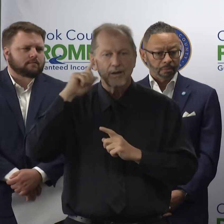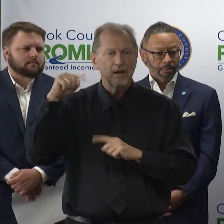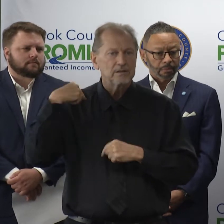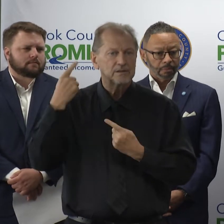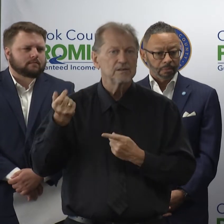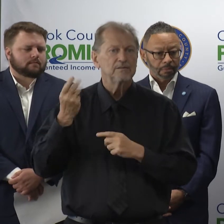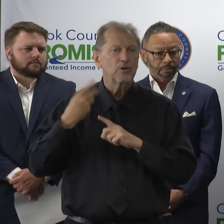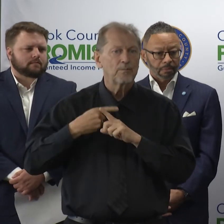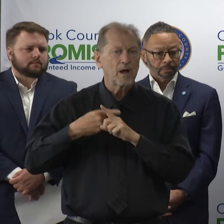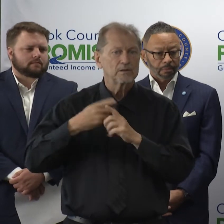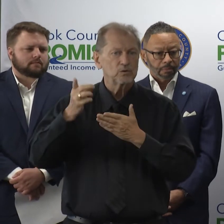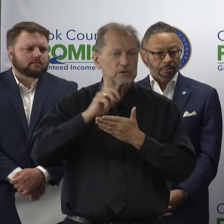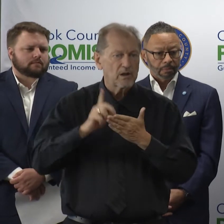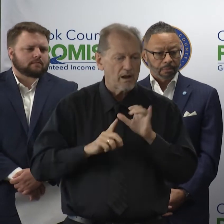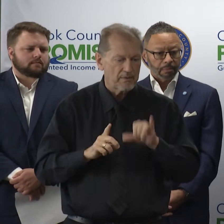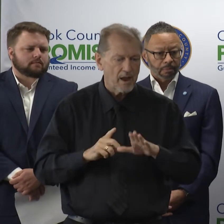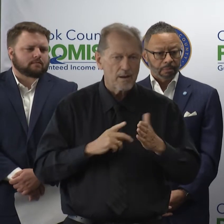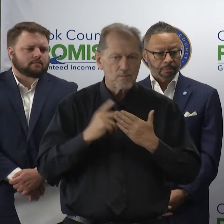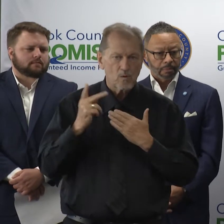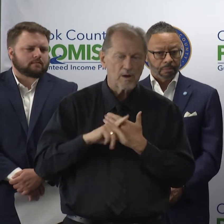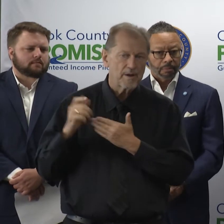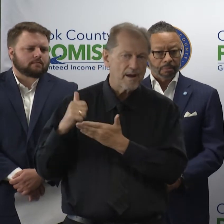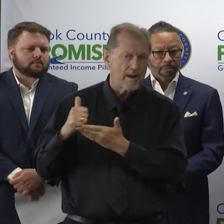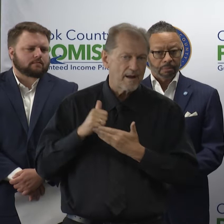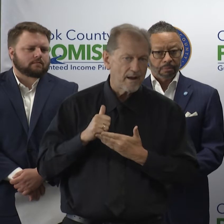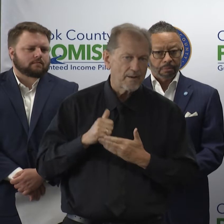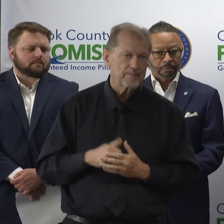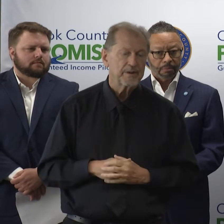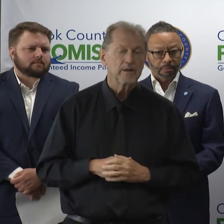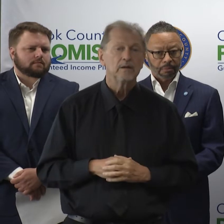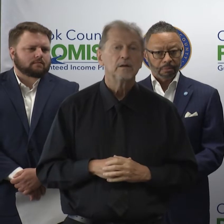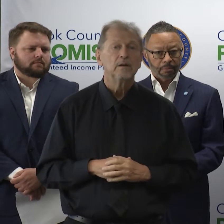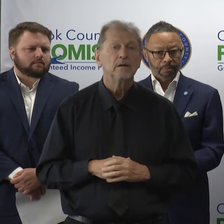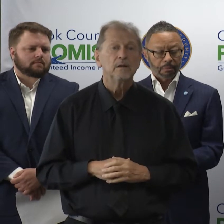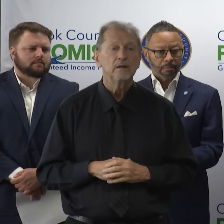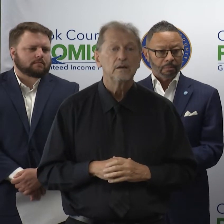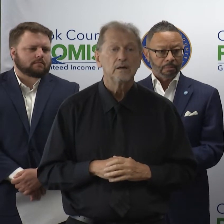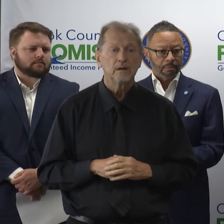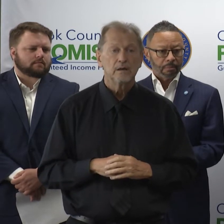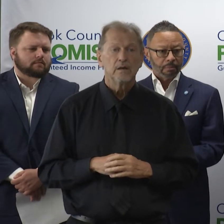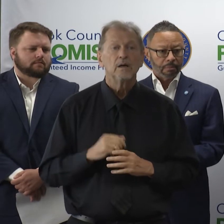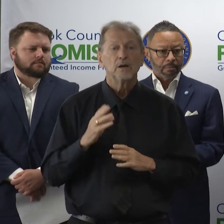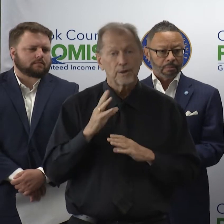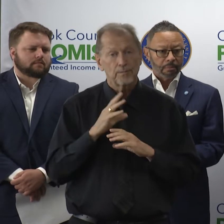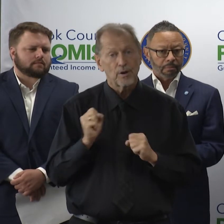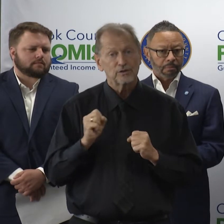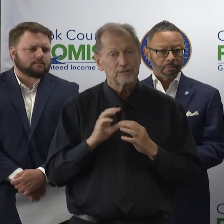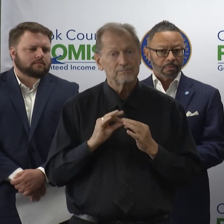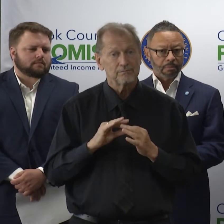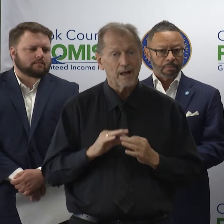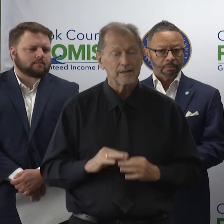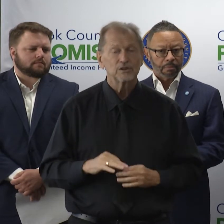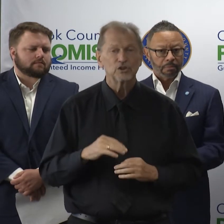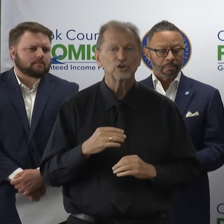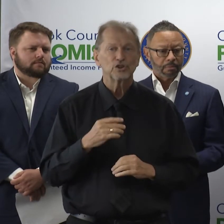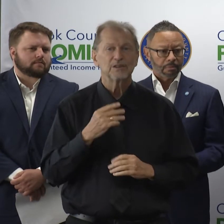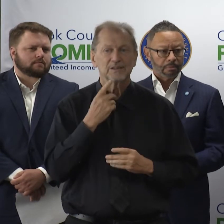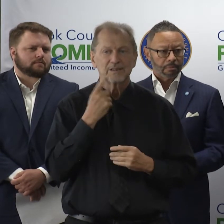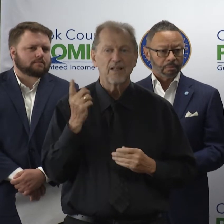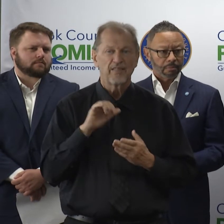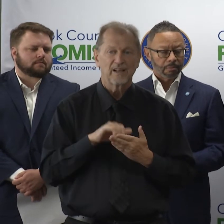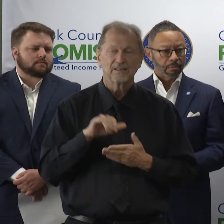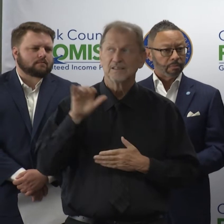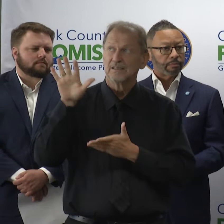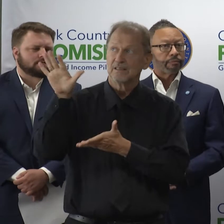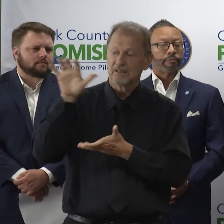in the design of this program. As the President mentioned, on to many of the details, she noted that this is a